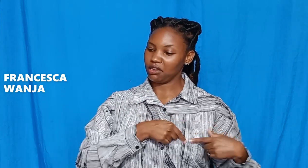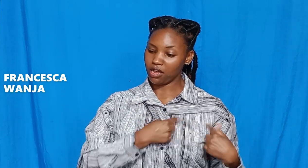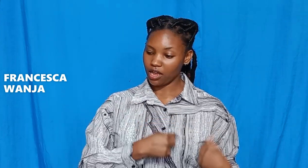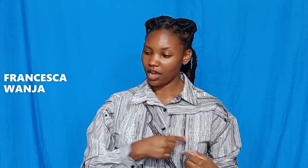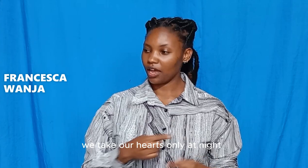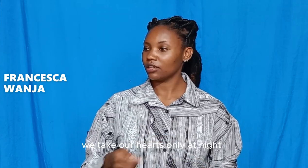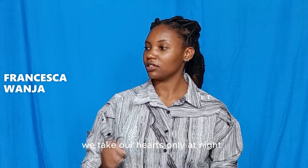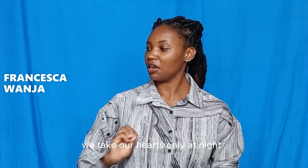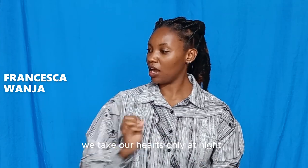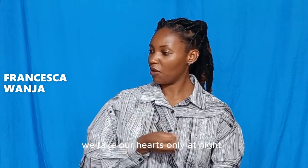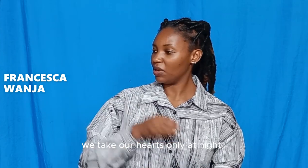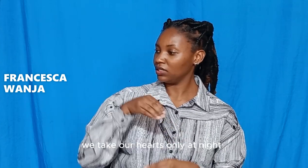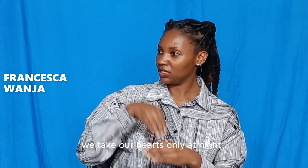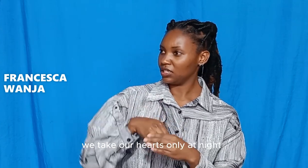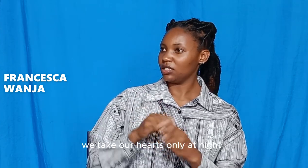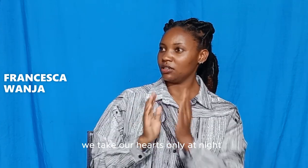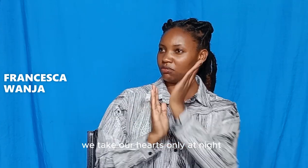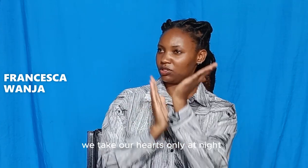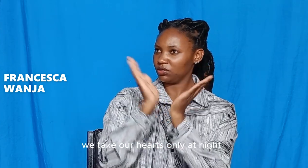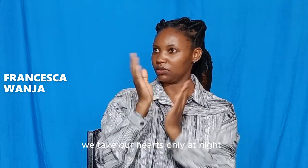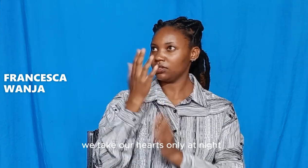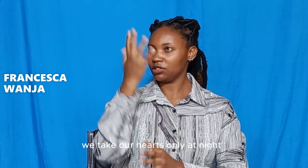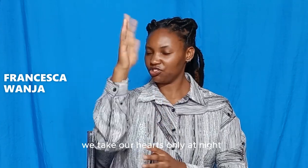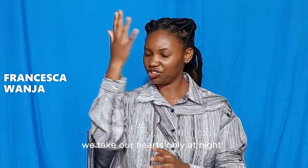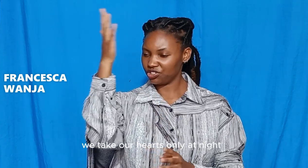We take our hearts only at night.